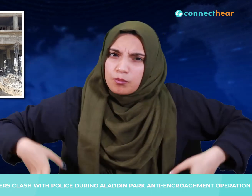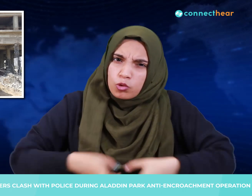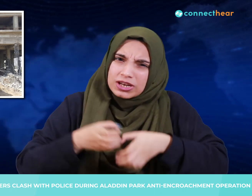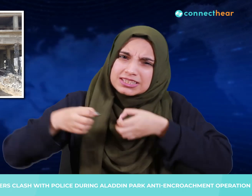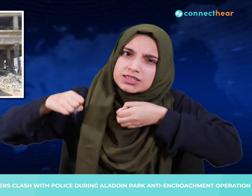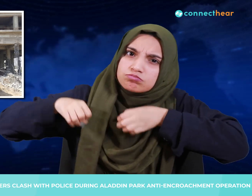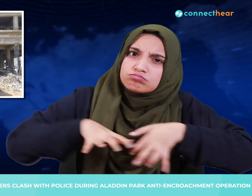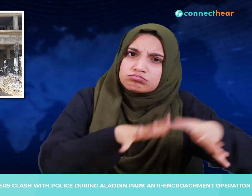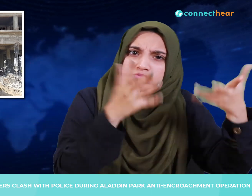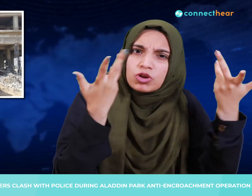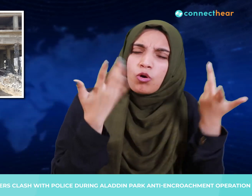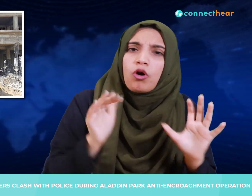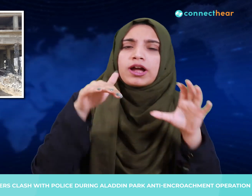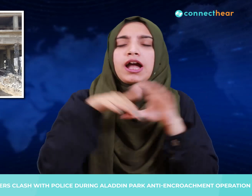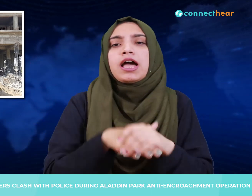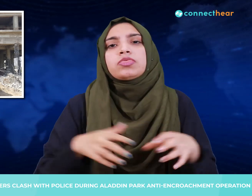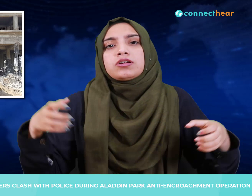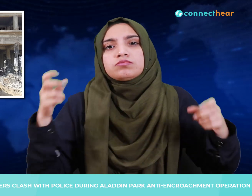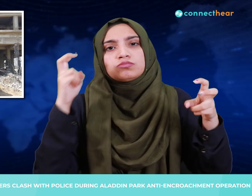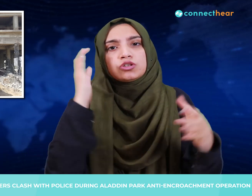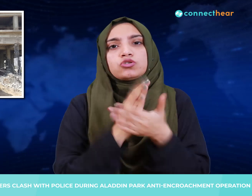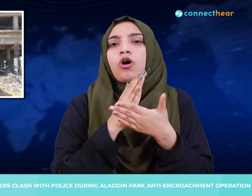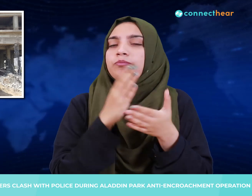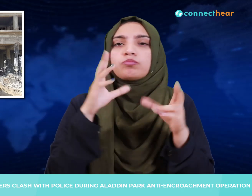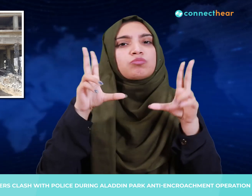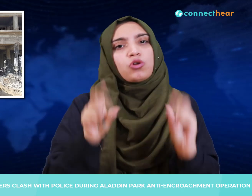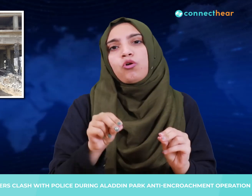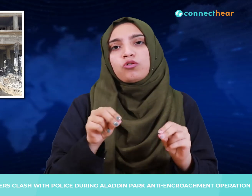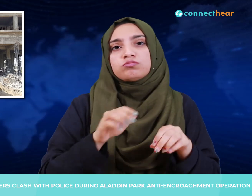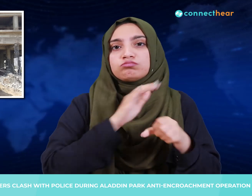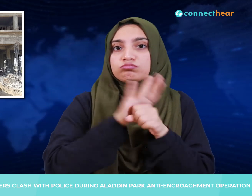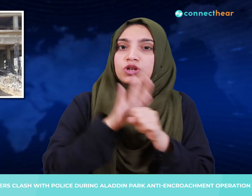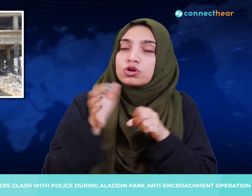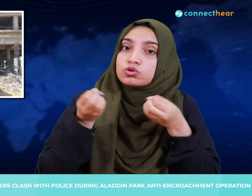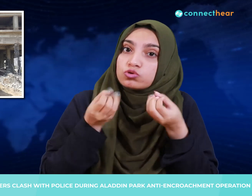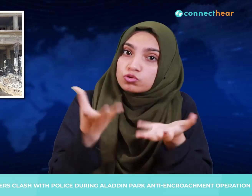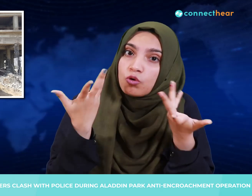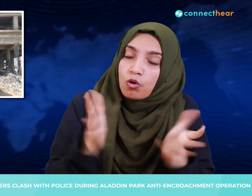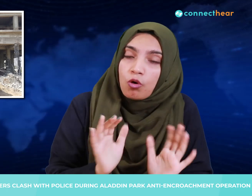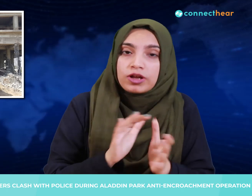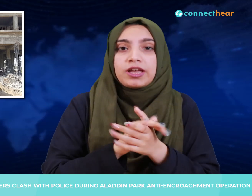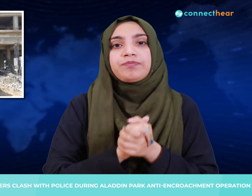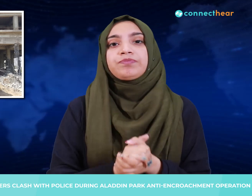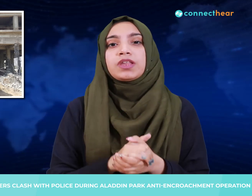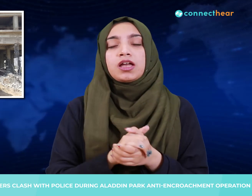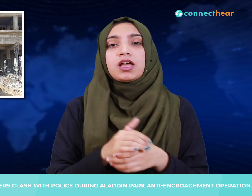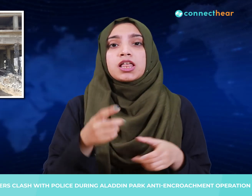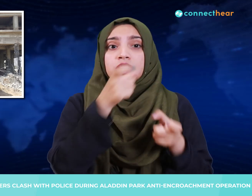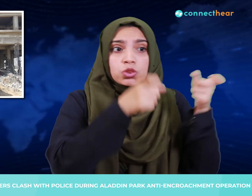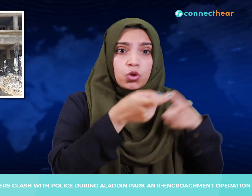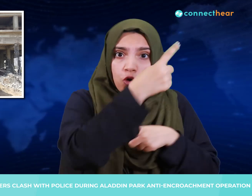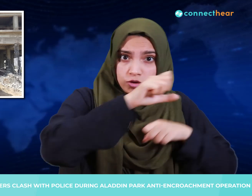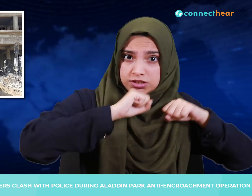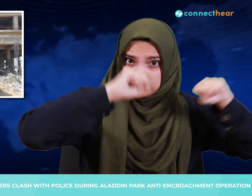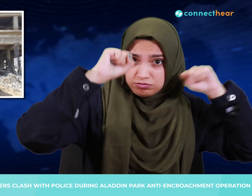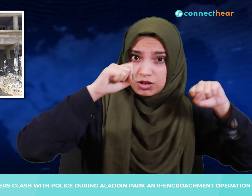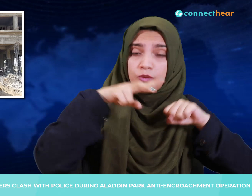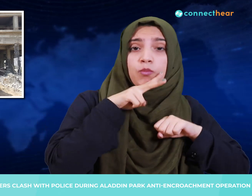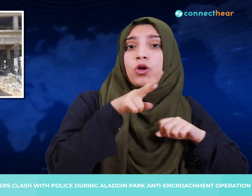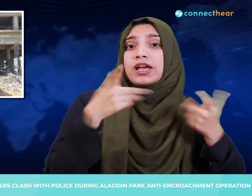The protesters claimed that the shops had been made in the area 25 years ago and the operation was being carried out without